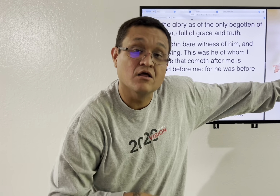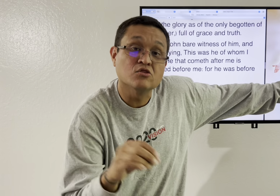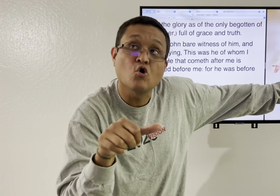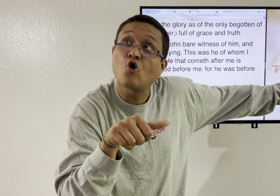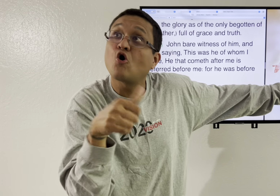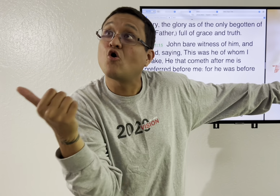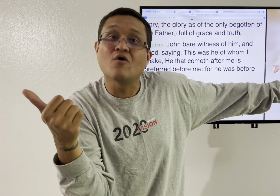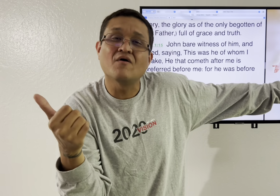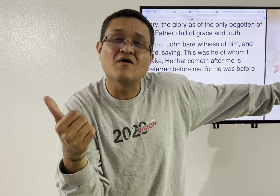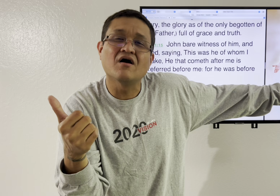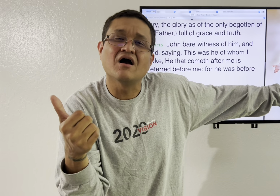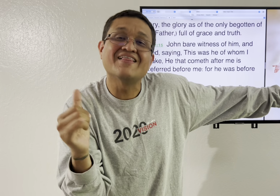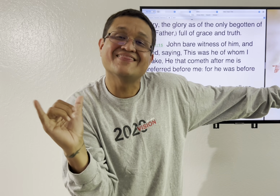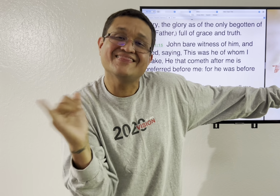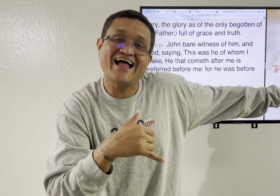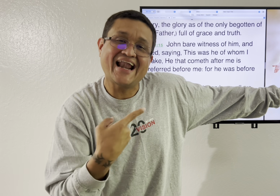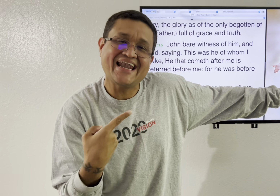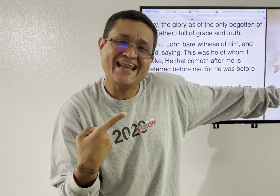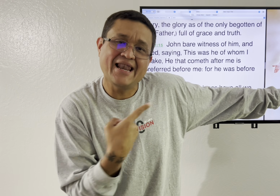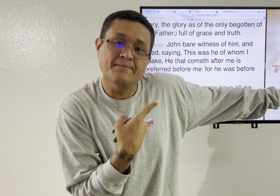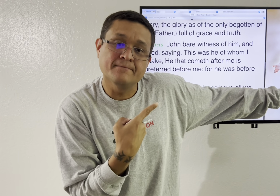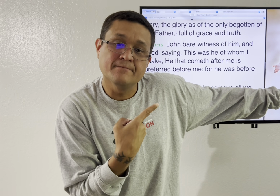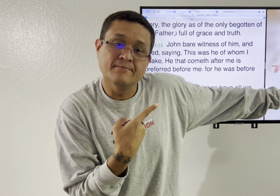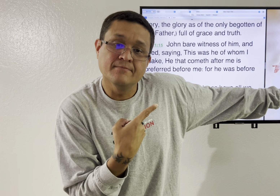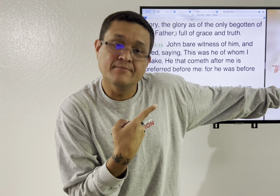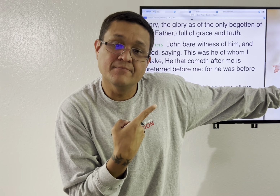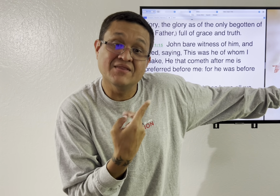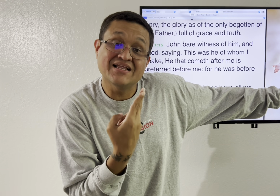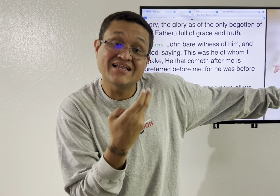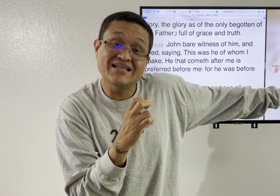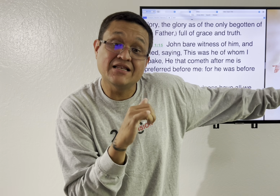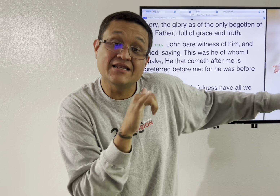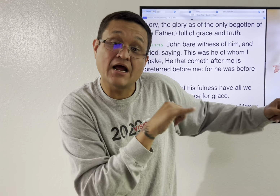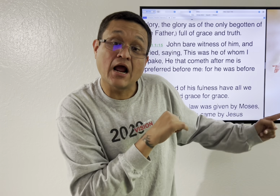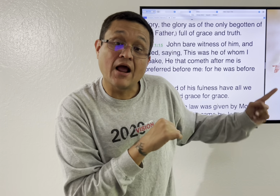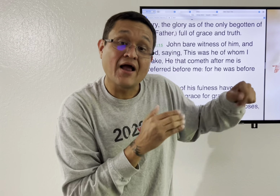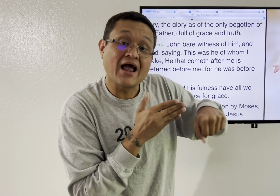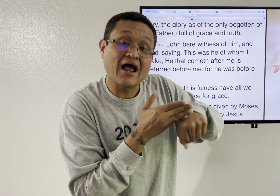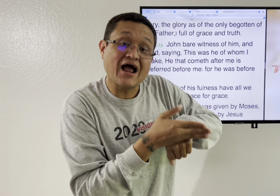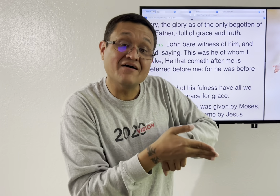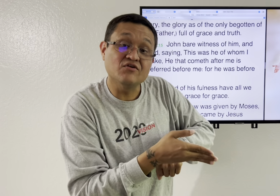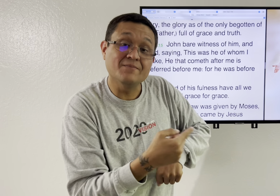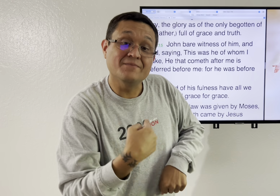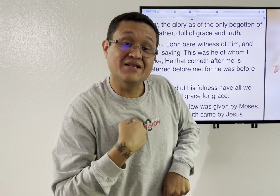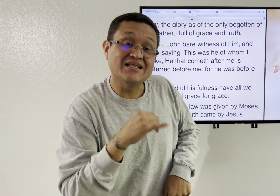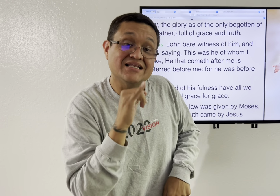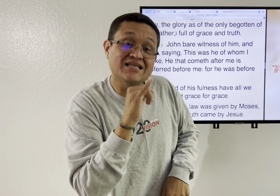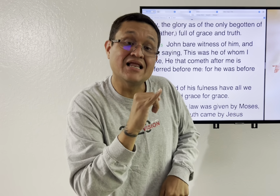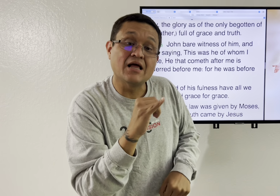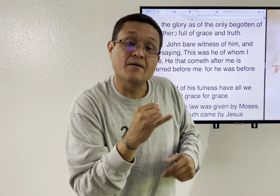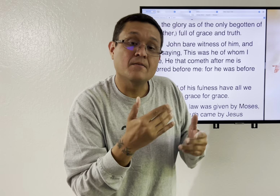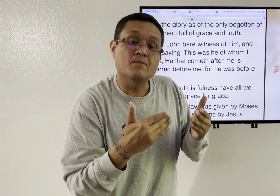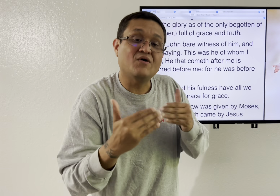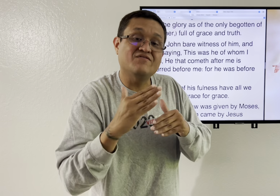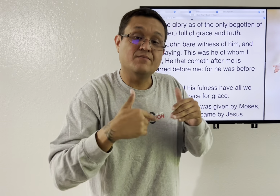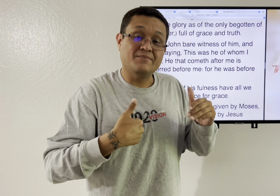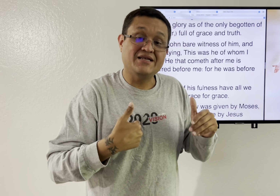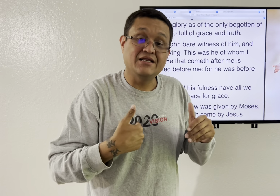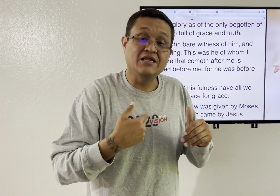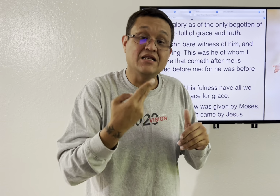So kind of imagine John being deaf saying, that's what I was talking about. And He that cometh after me is